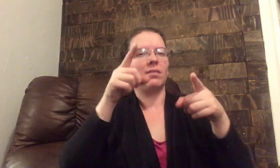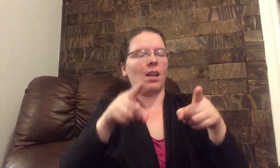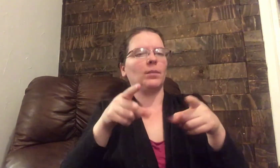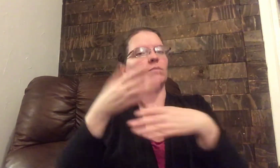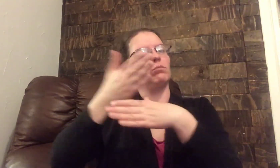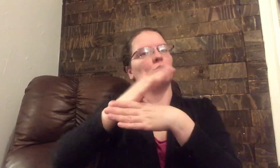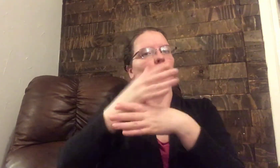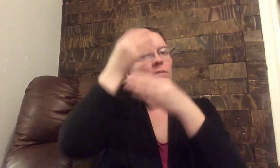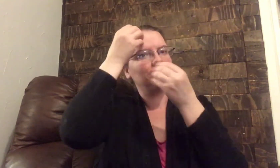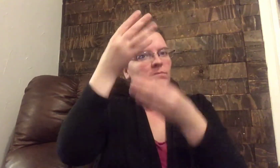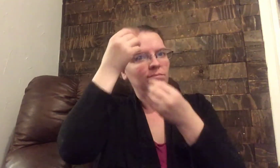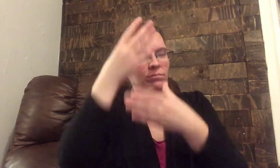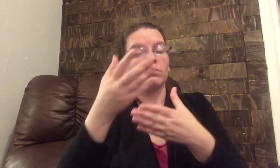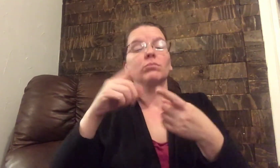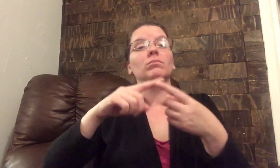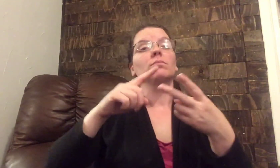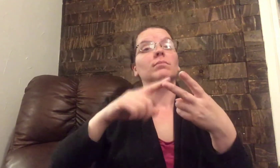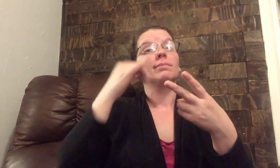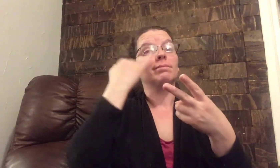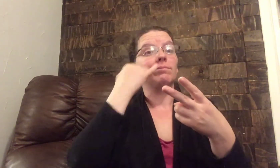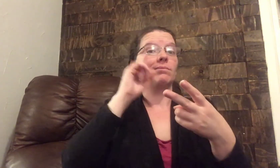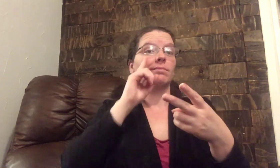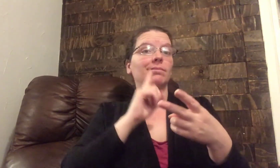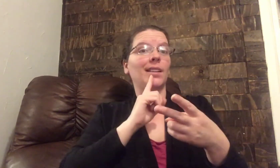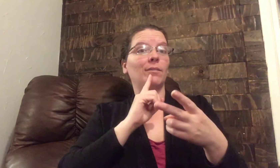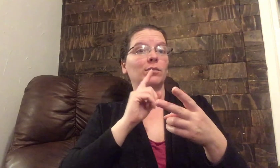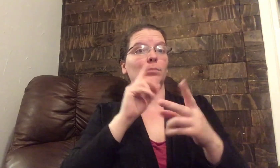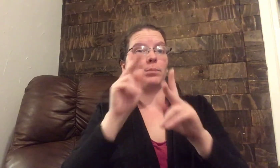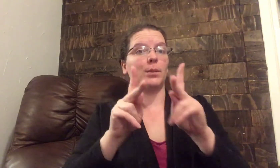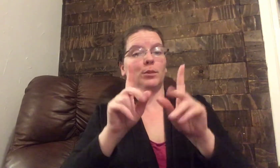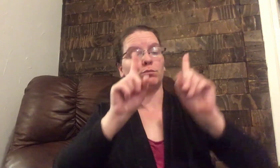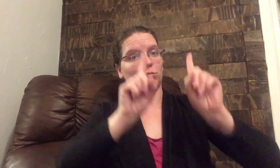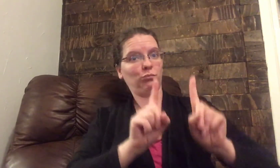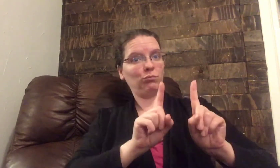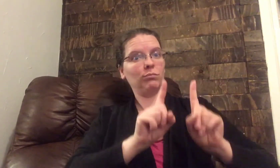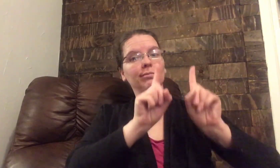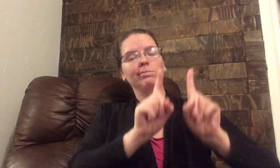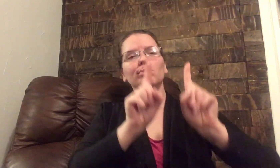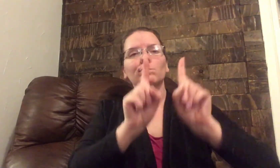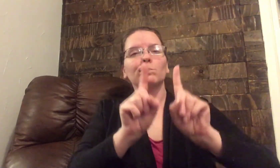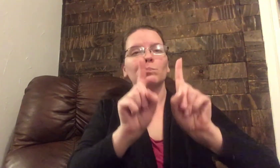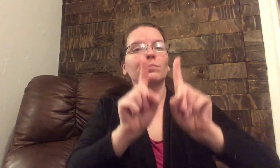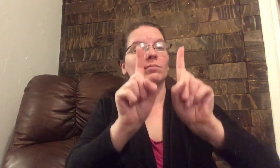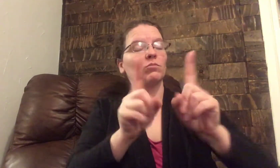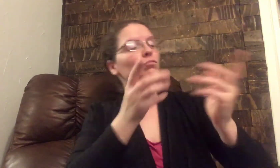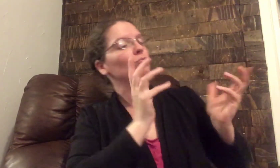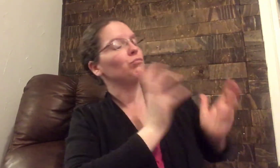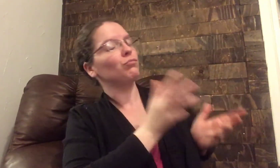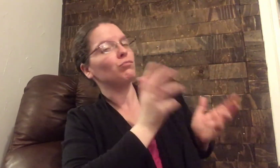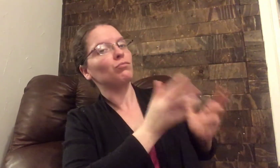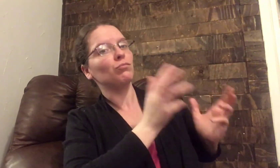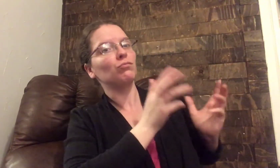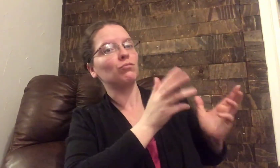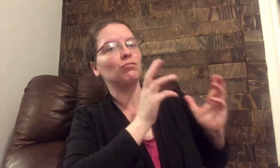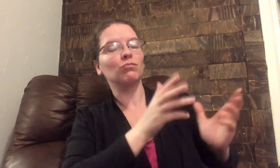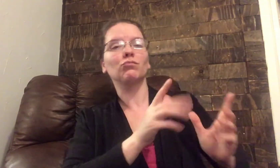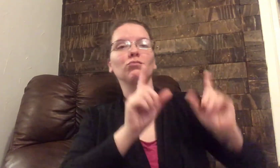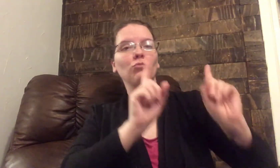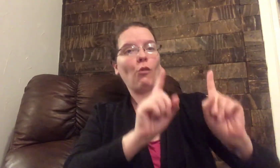and know what's happening. That is sharing information. And if a deaf person, two deaf people are walking, chatting,